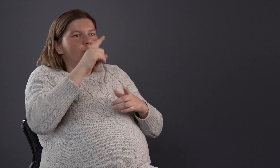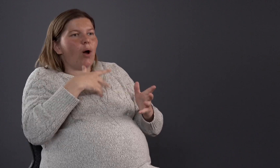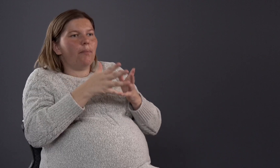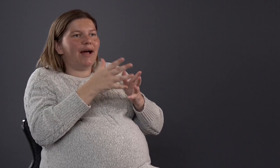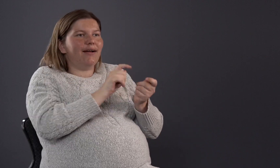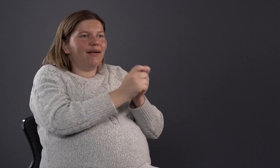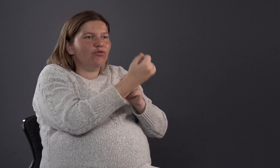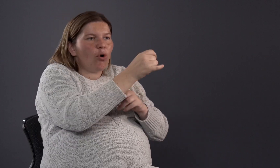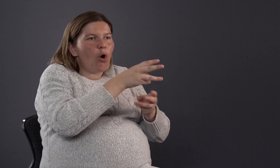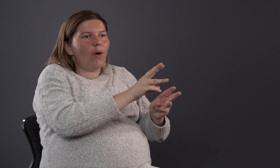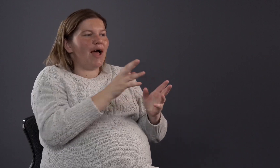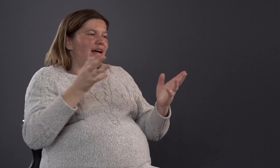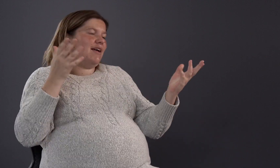understand me and misinterprets what I'm trying to say.